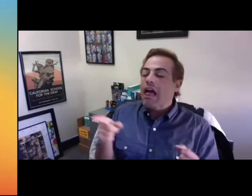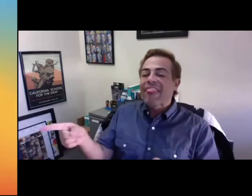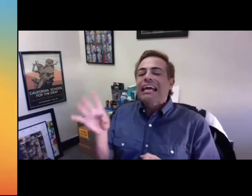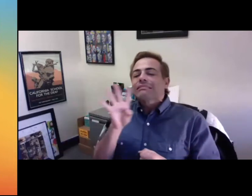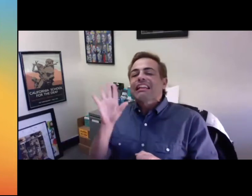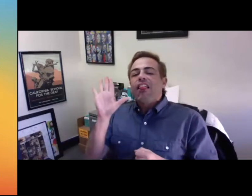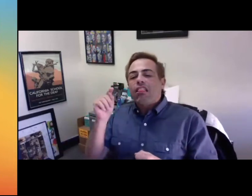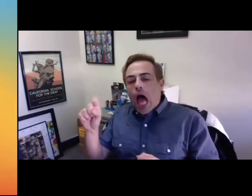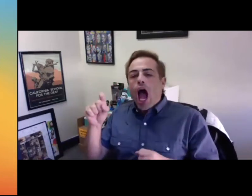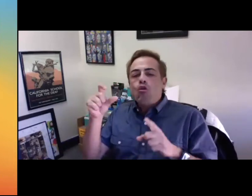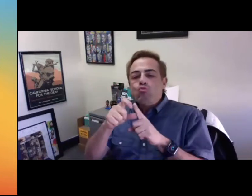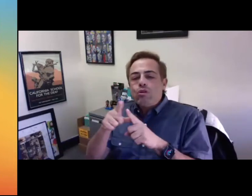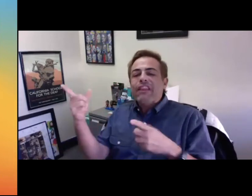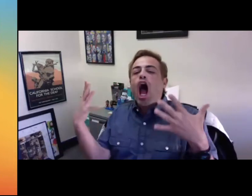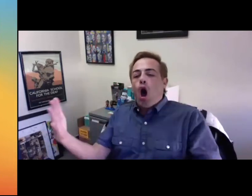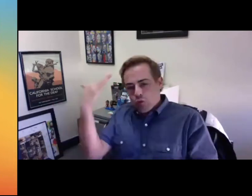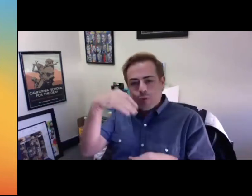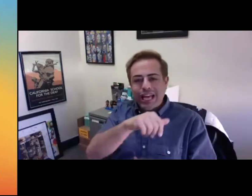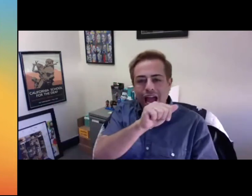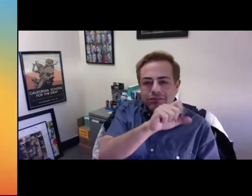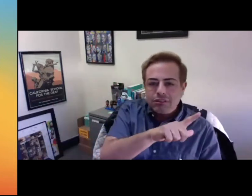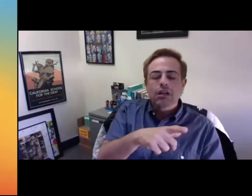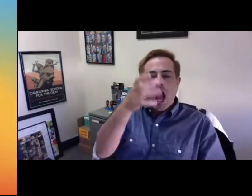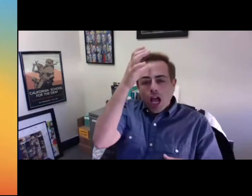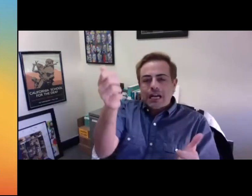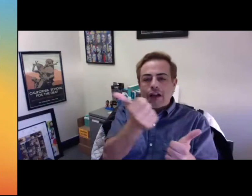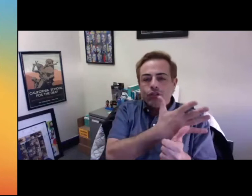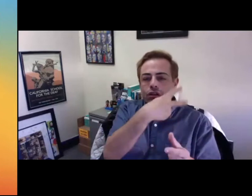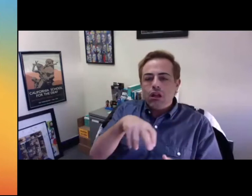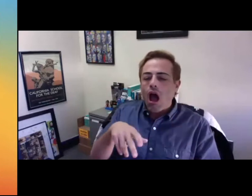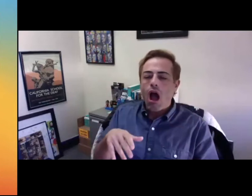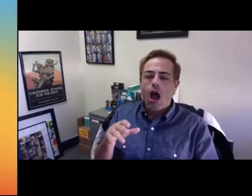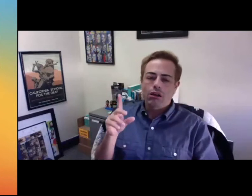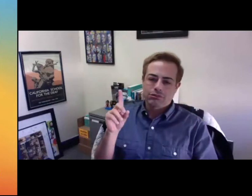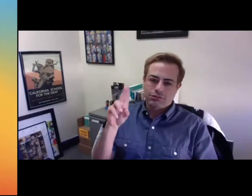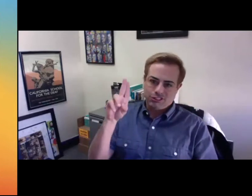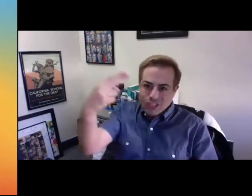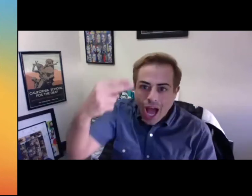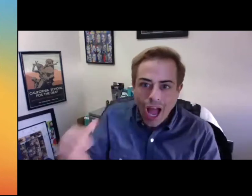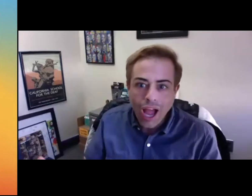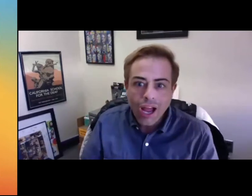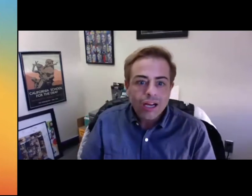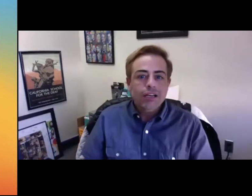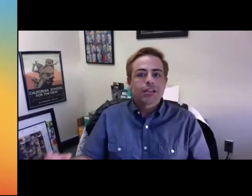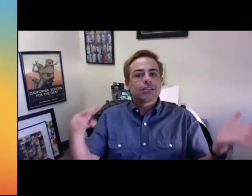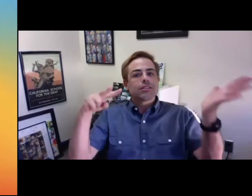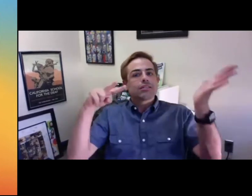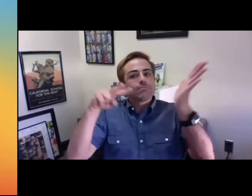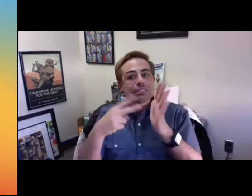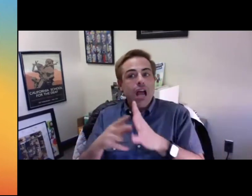sign language does help spoken language. And again, those children